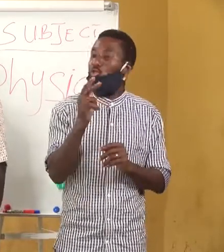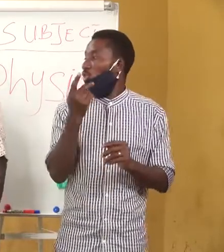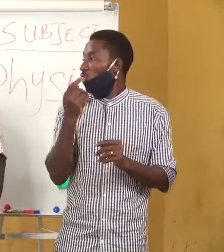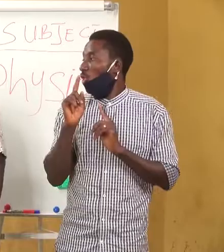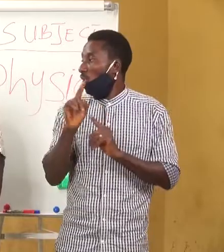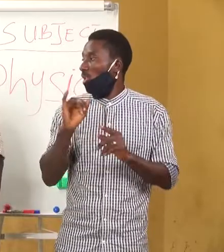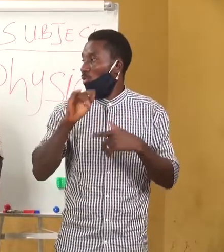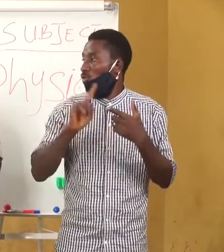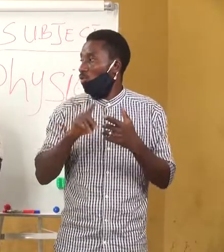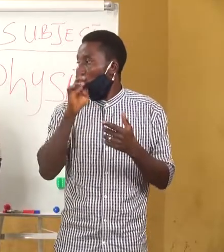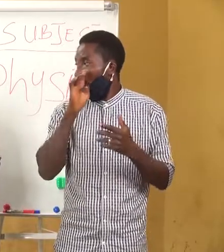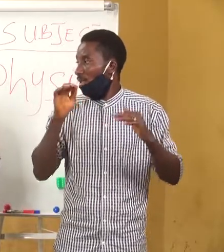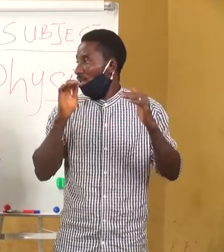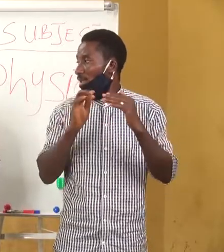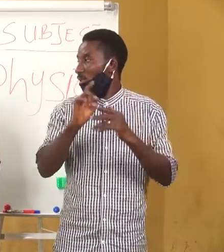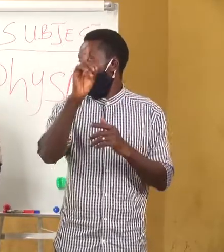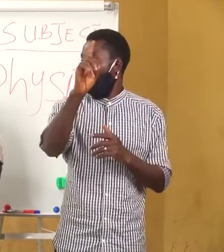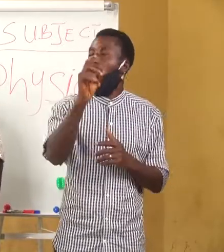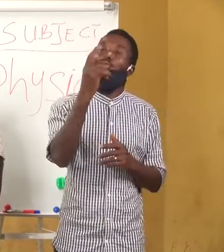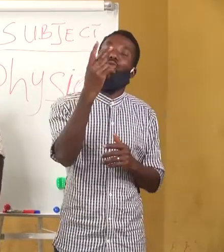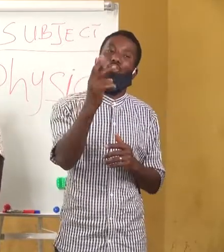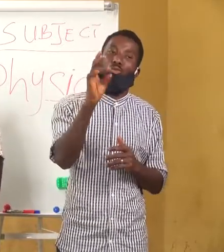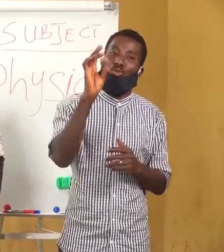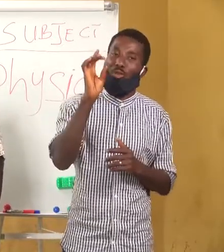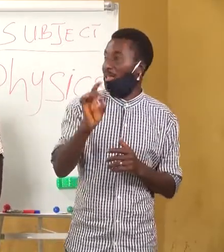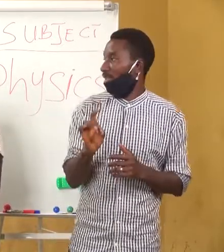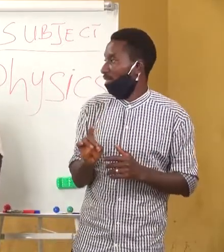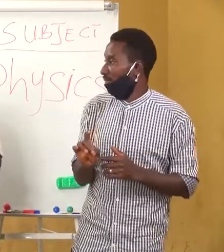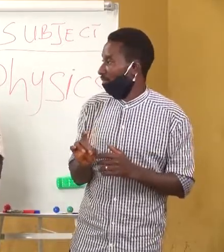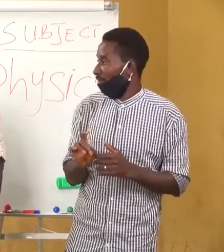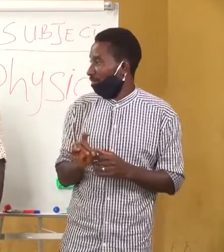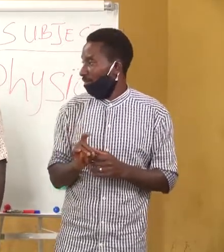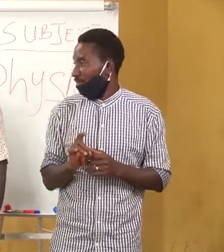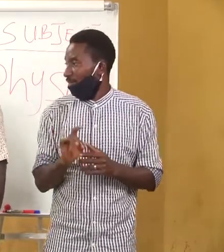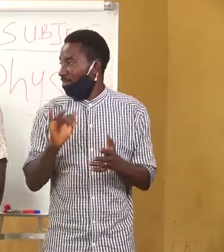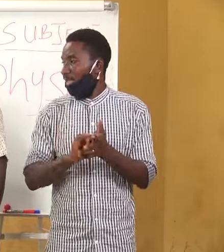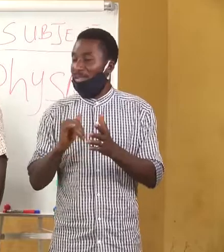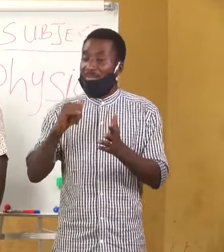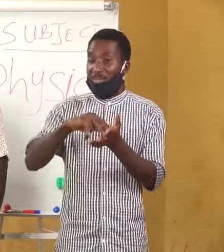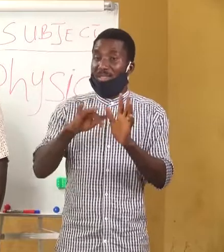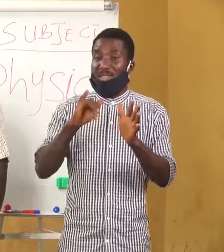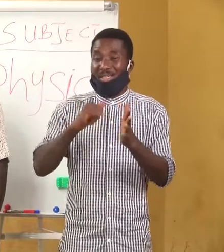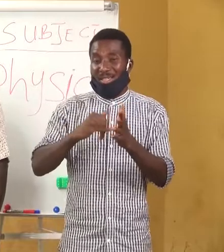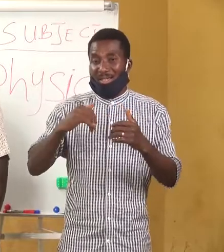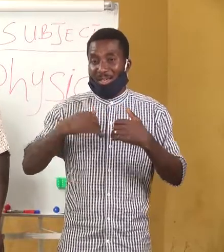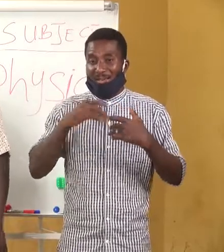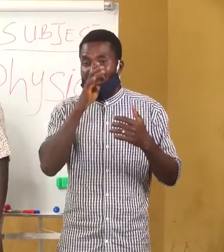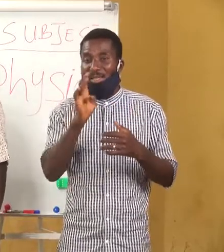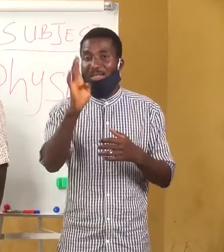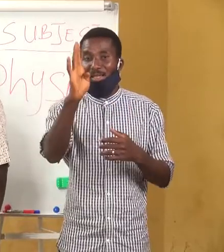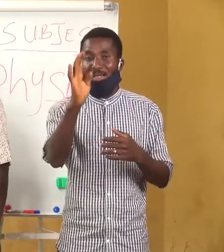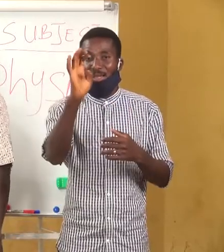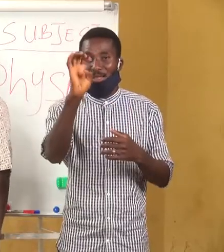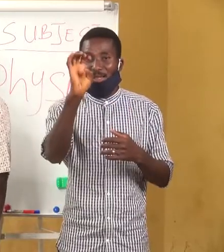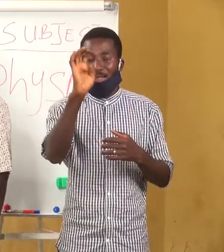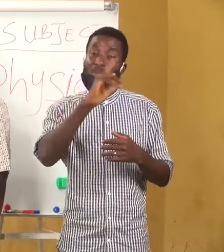256. That means what remains here divided by 2, which means it has disintegrated or decayed by half